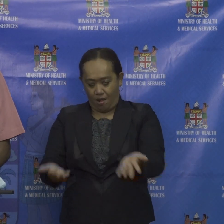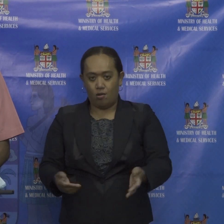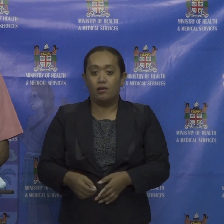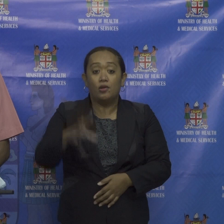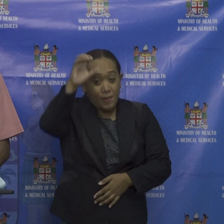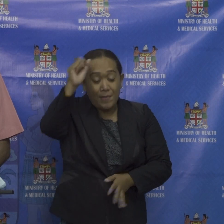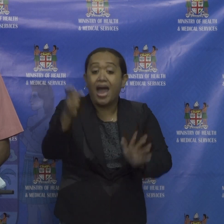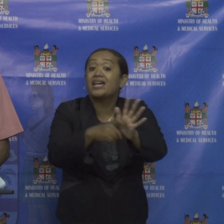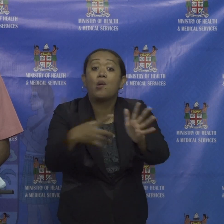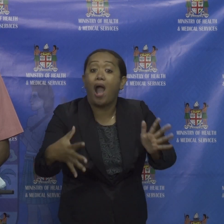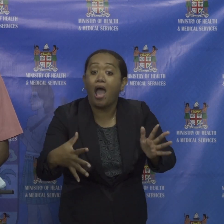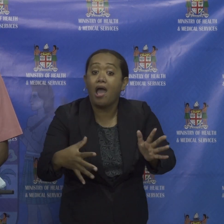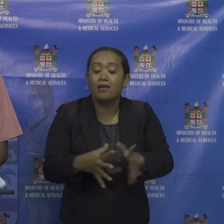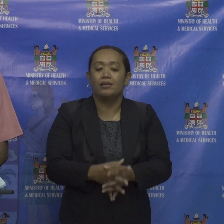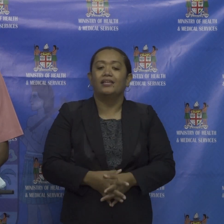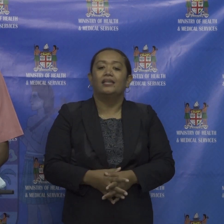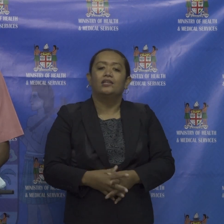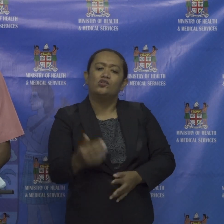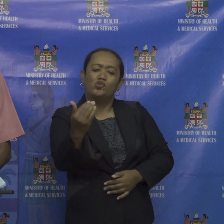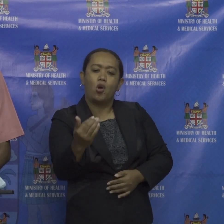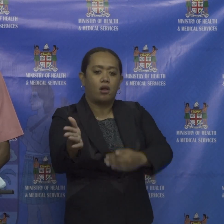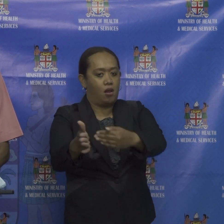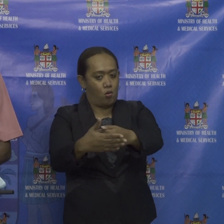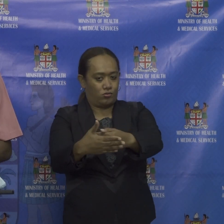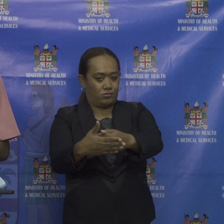Rewanga Health Center is temporarily closed.